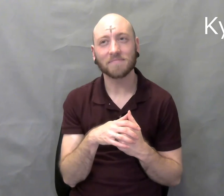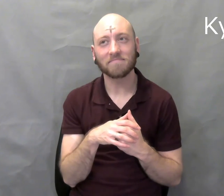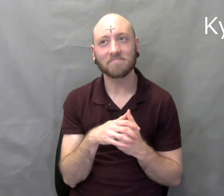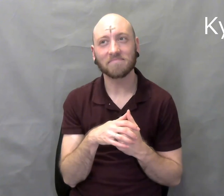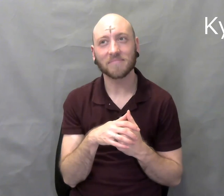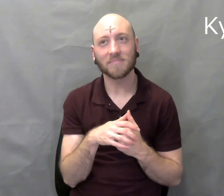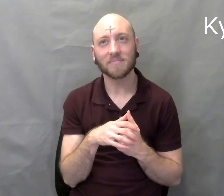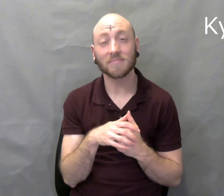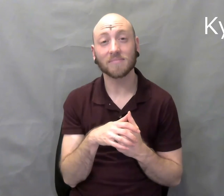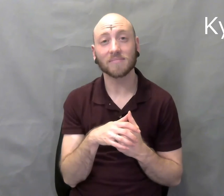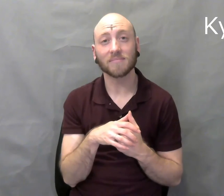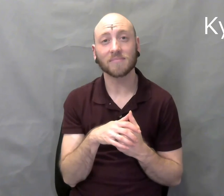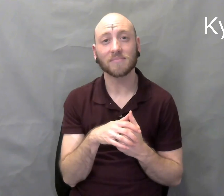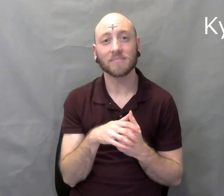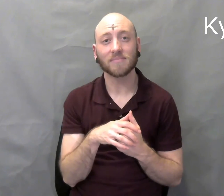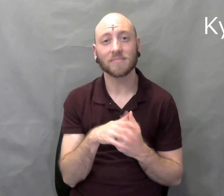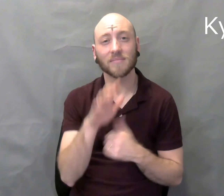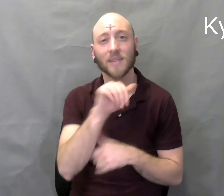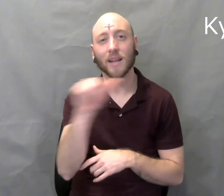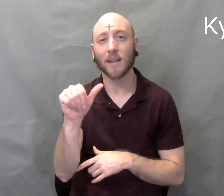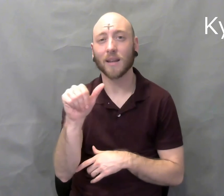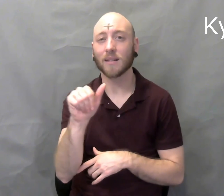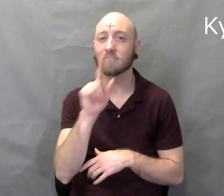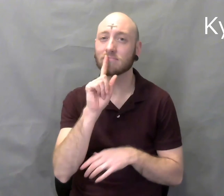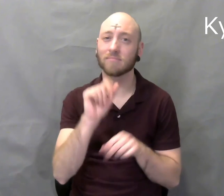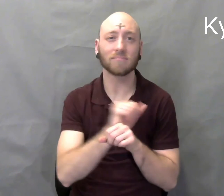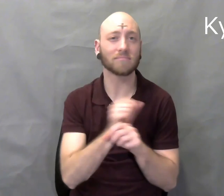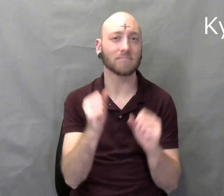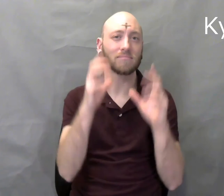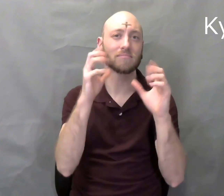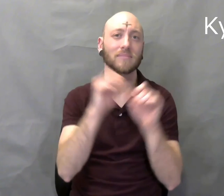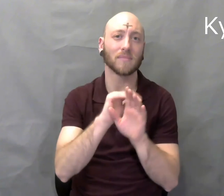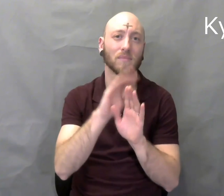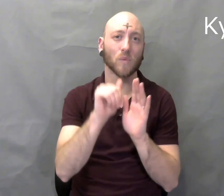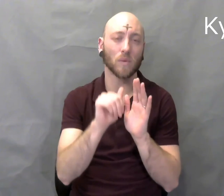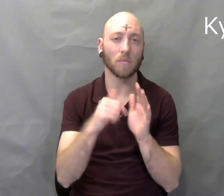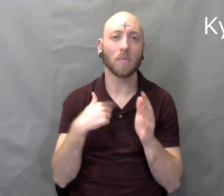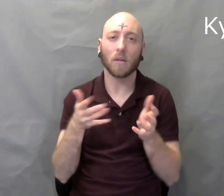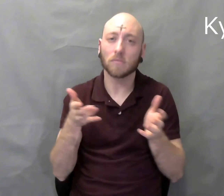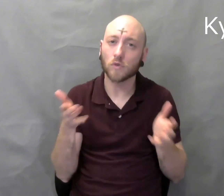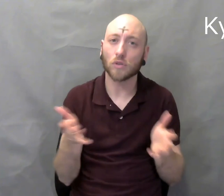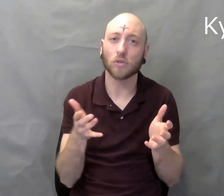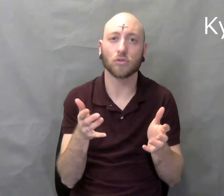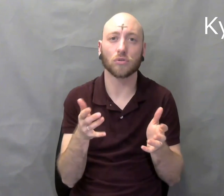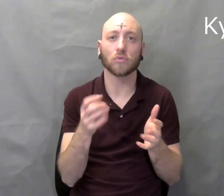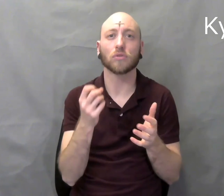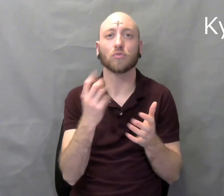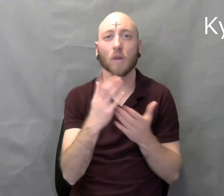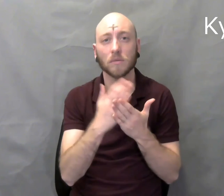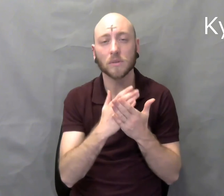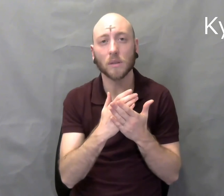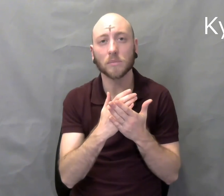with this program, it's amazing. I urge everybody to go through the steps with a sponsor, as it says in the